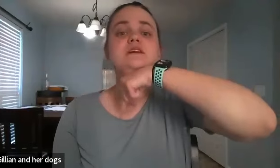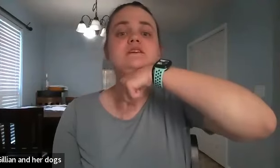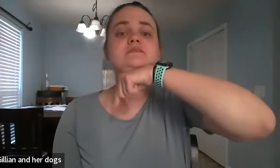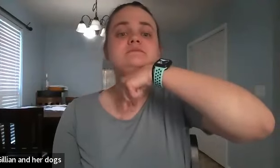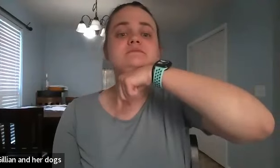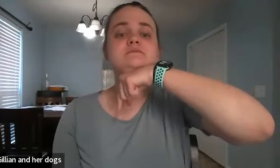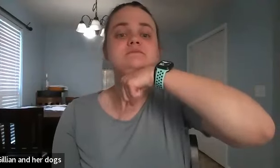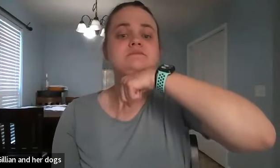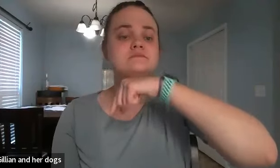turkey.